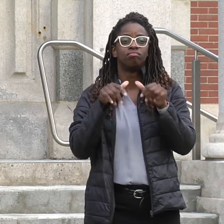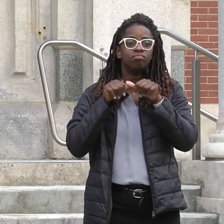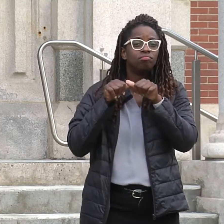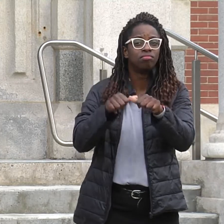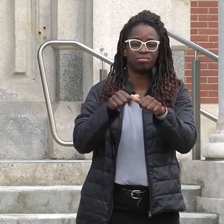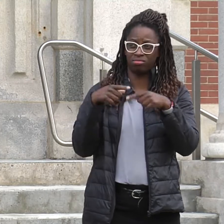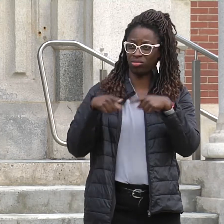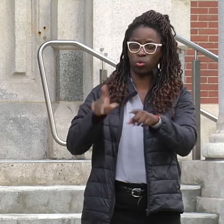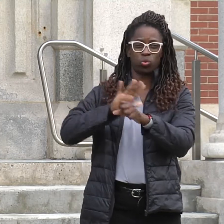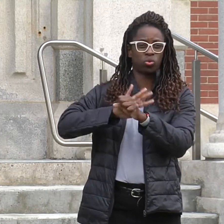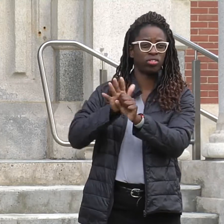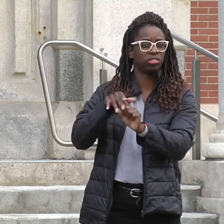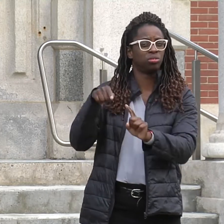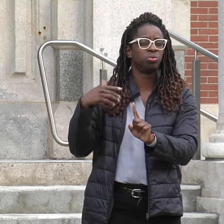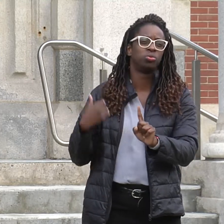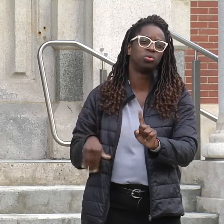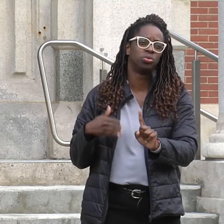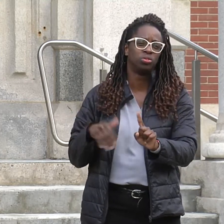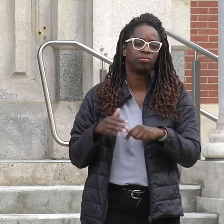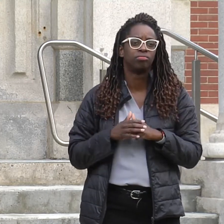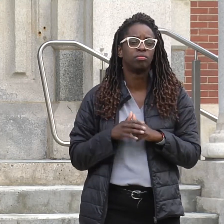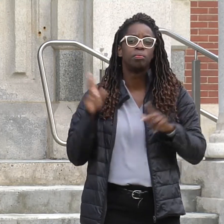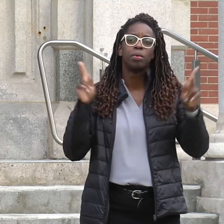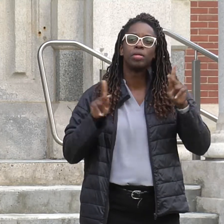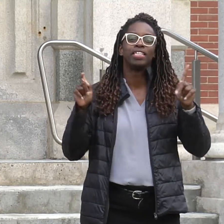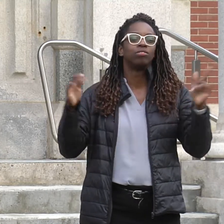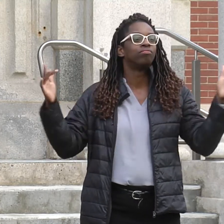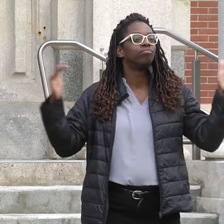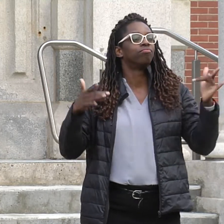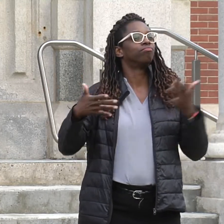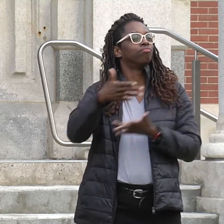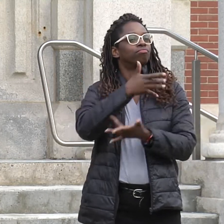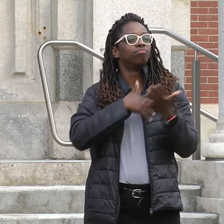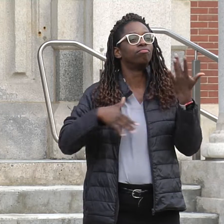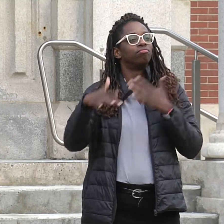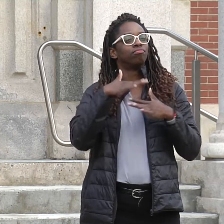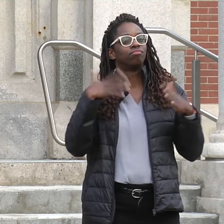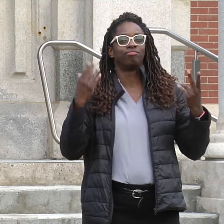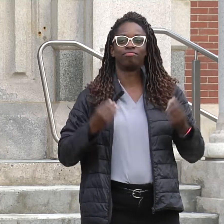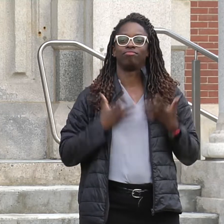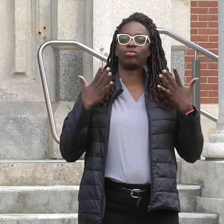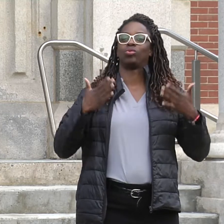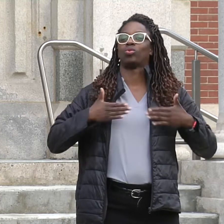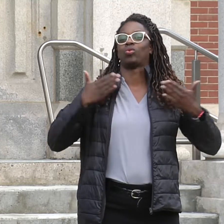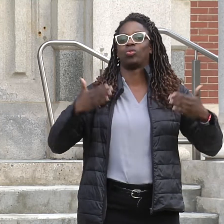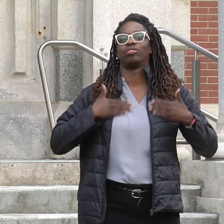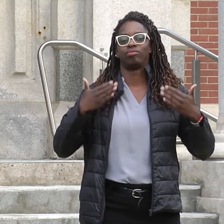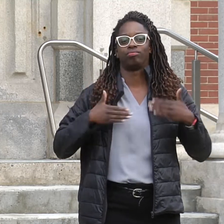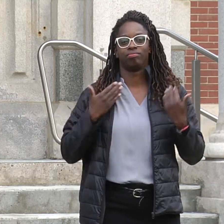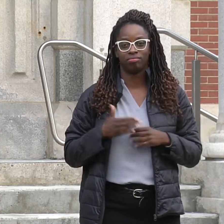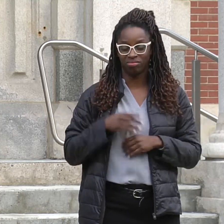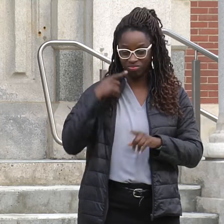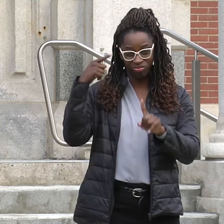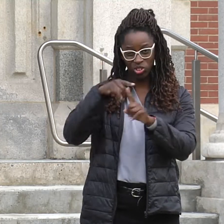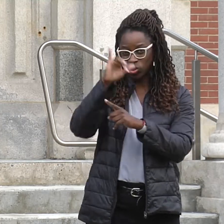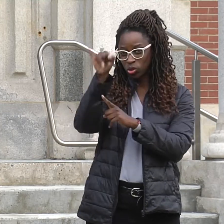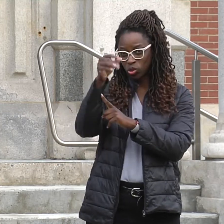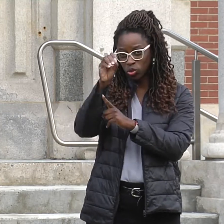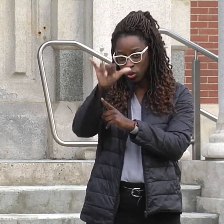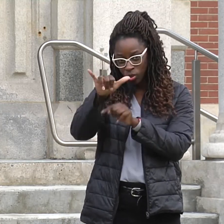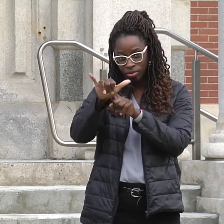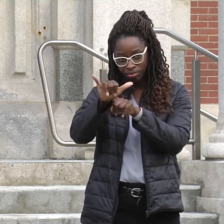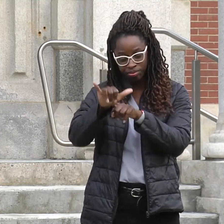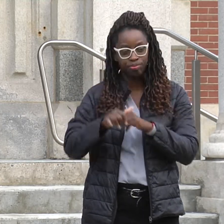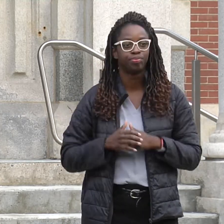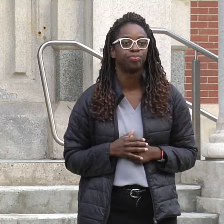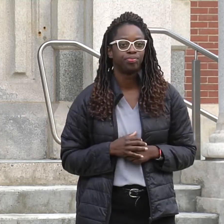that inspire joy and that bring us all together. So I'm grateful for all of those who have come to help bring this